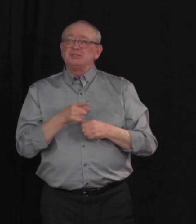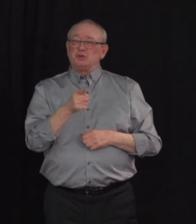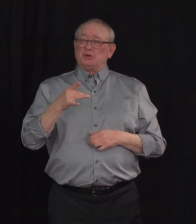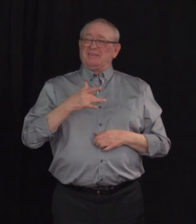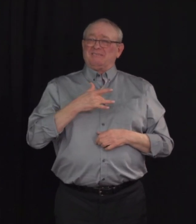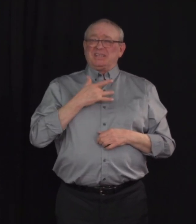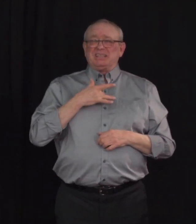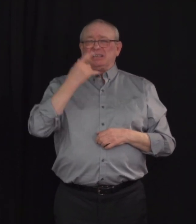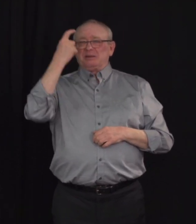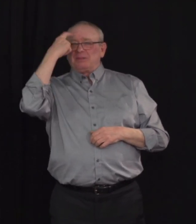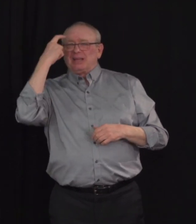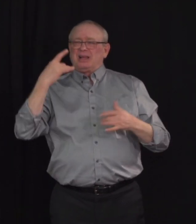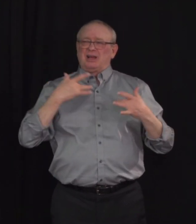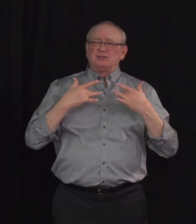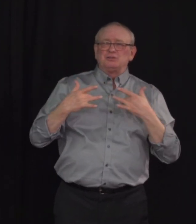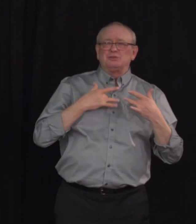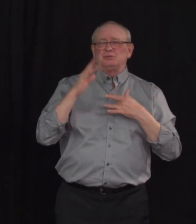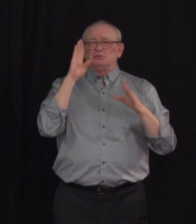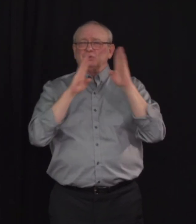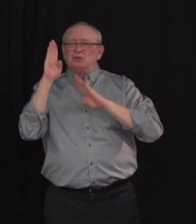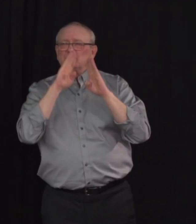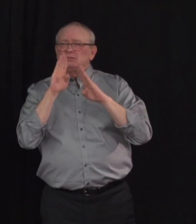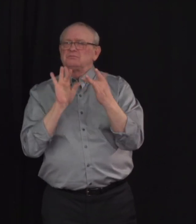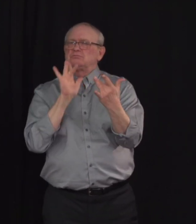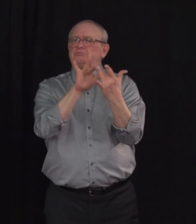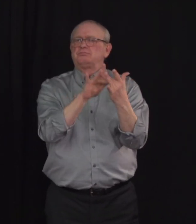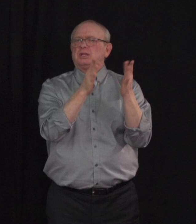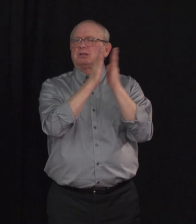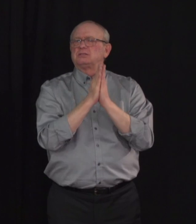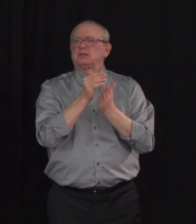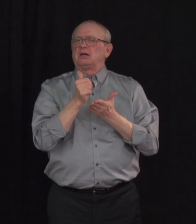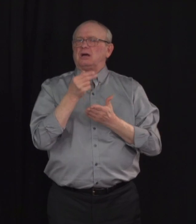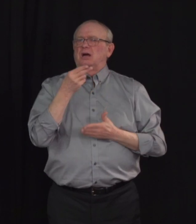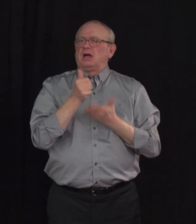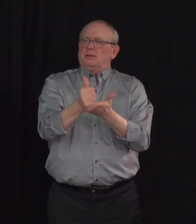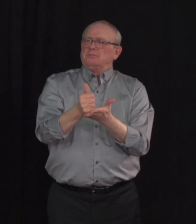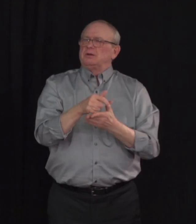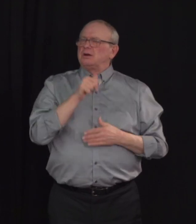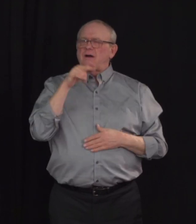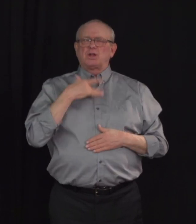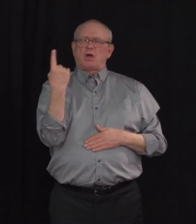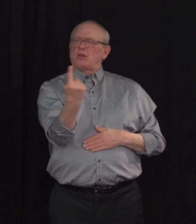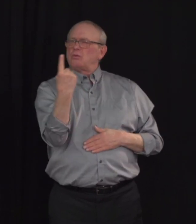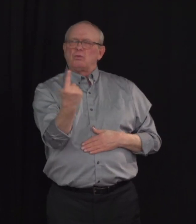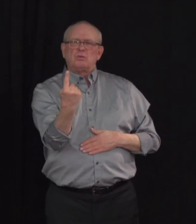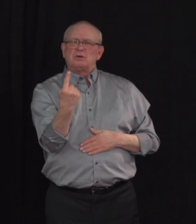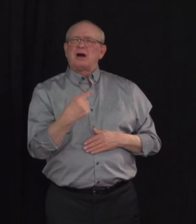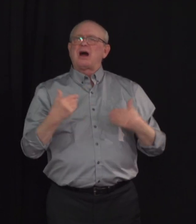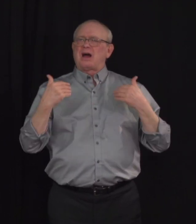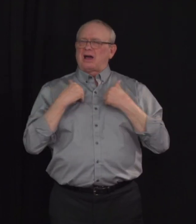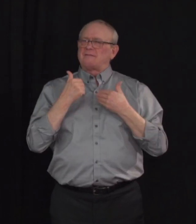are not alone. Help is available, and there are safe ways to get the support that you need. Mental